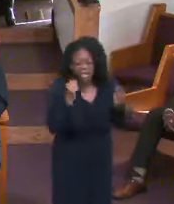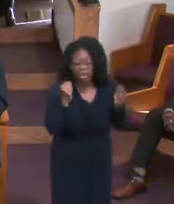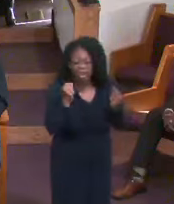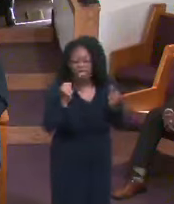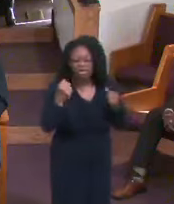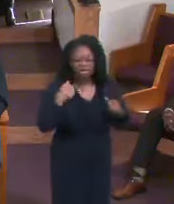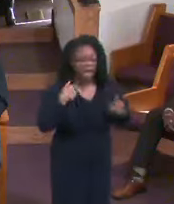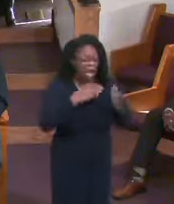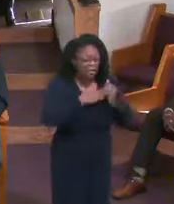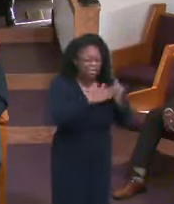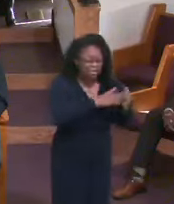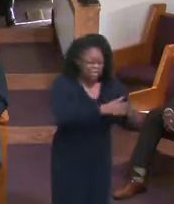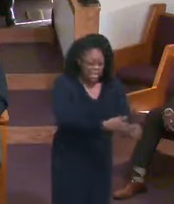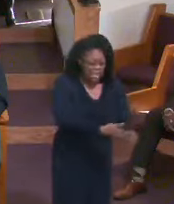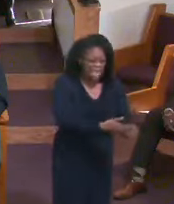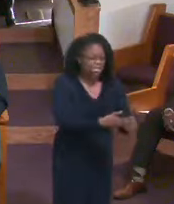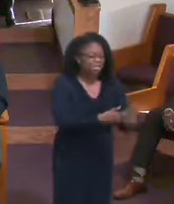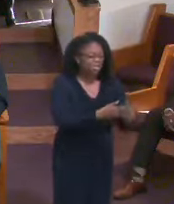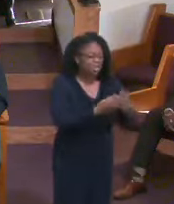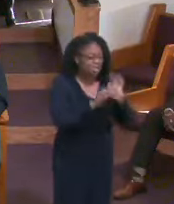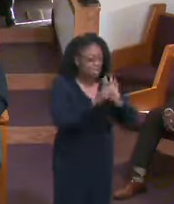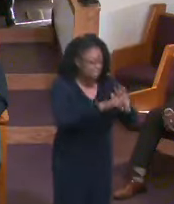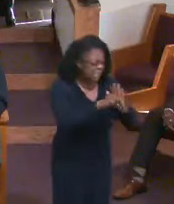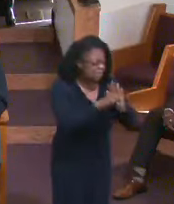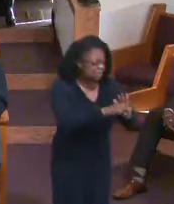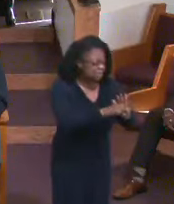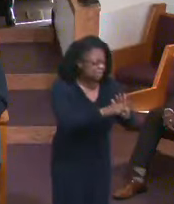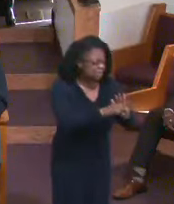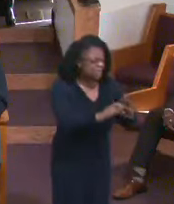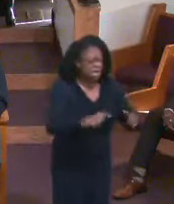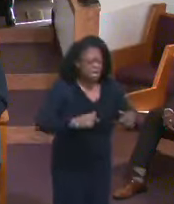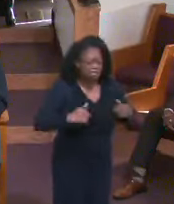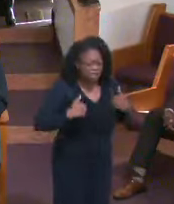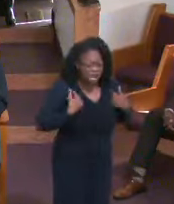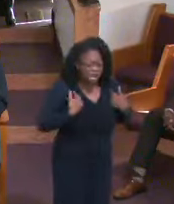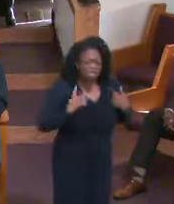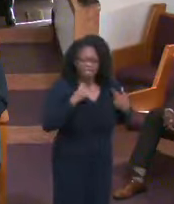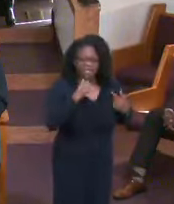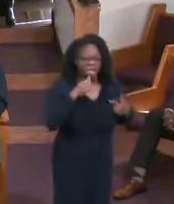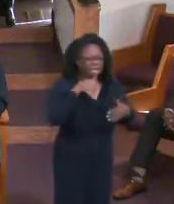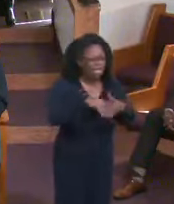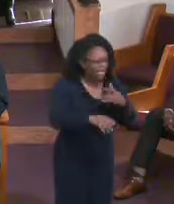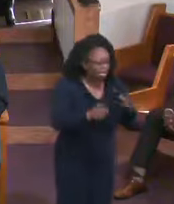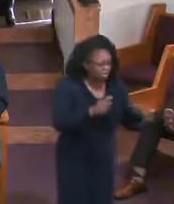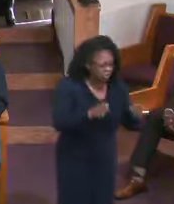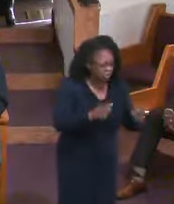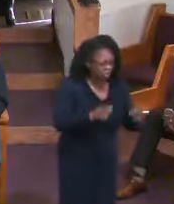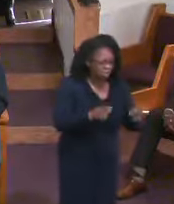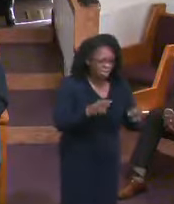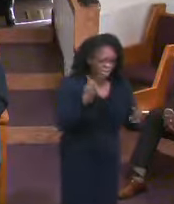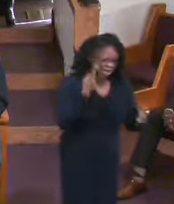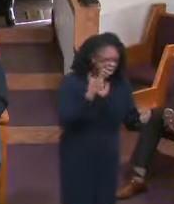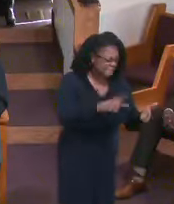biblical example of life being beyond one's control. Let us recap what has happened in our text.